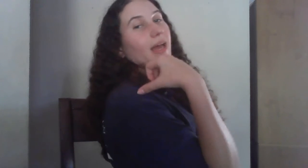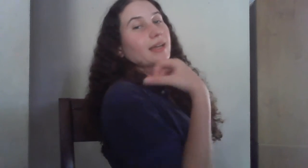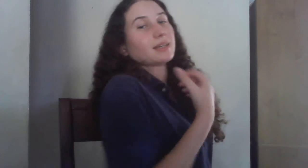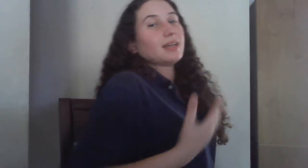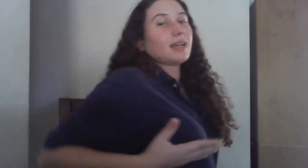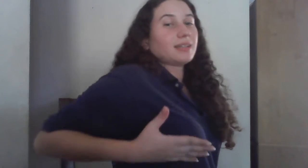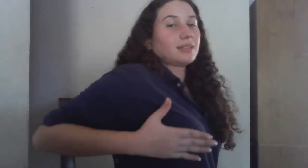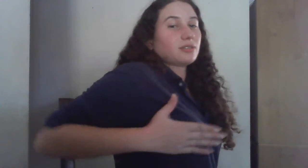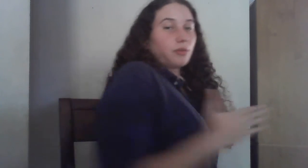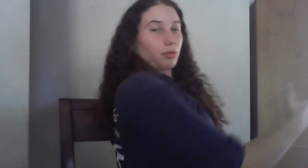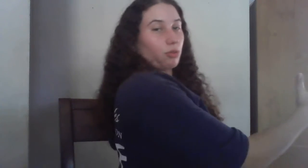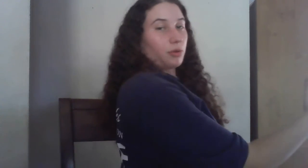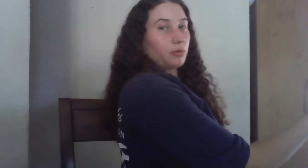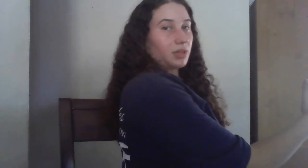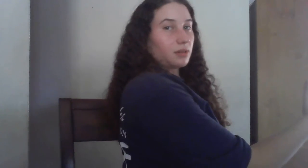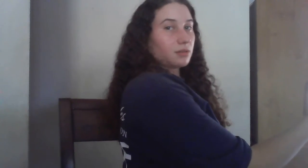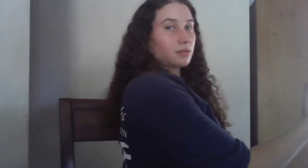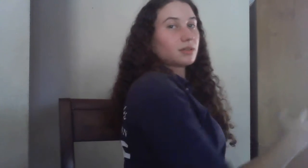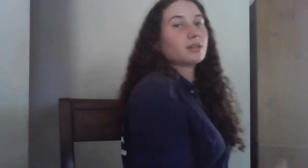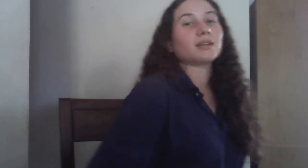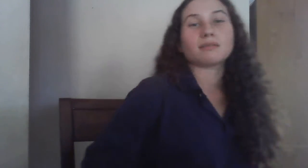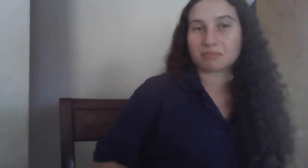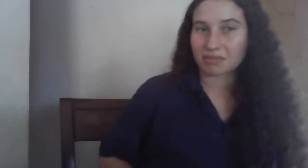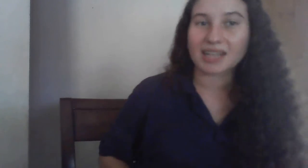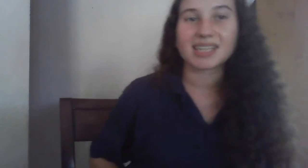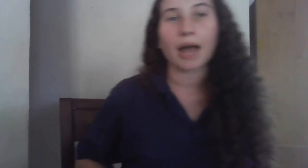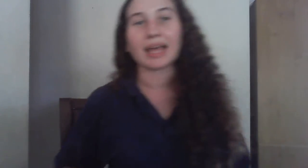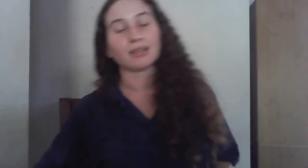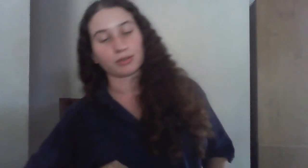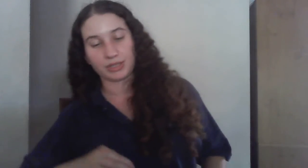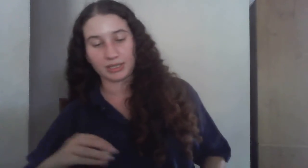back and it is going through me. That's how I learned it.